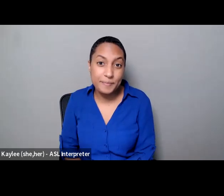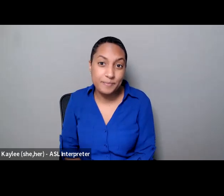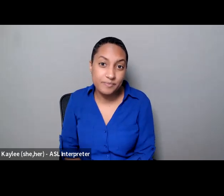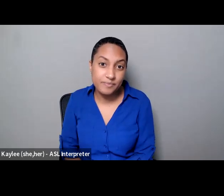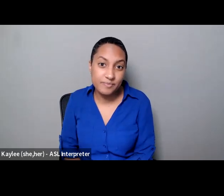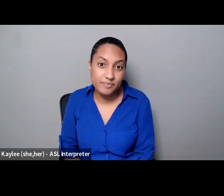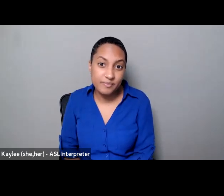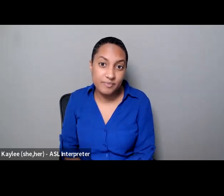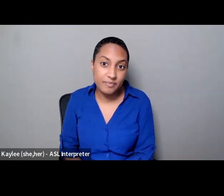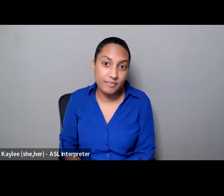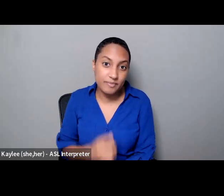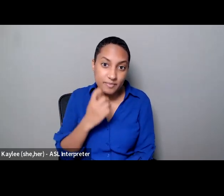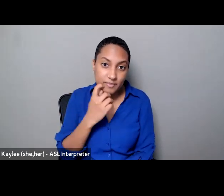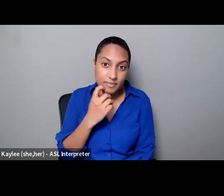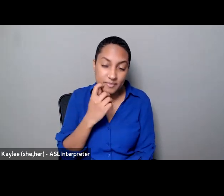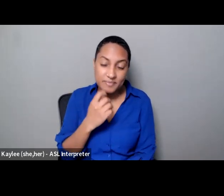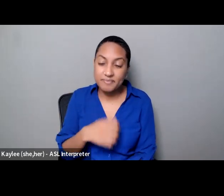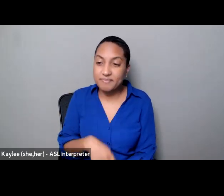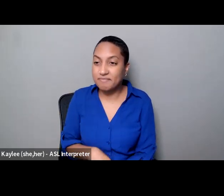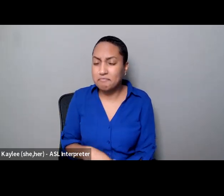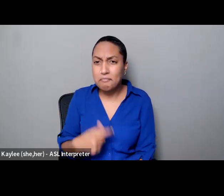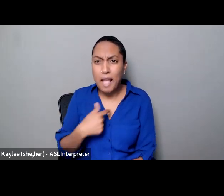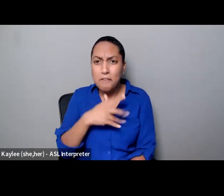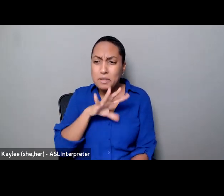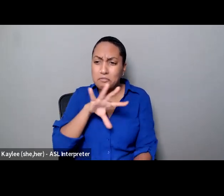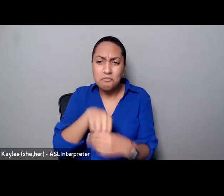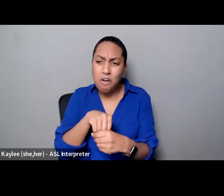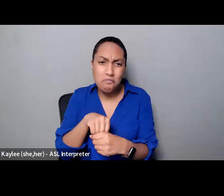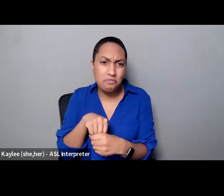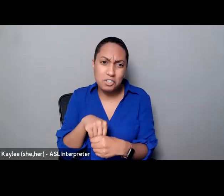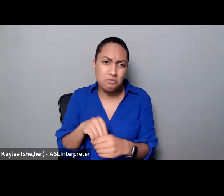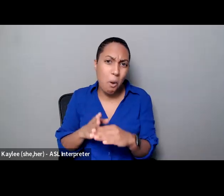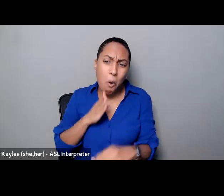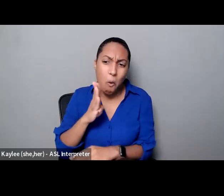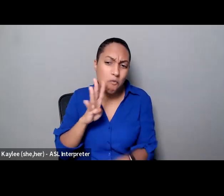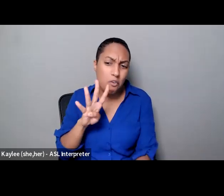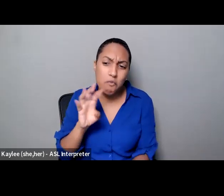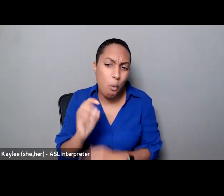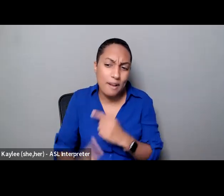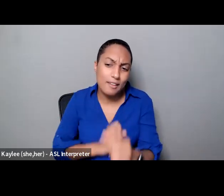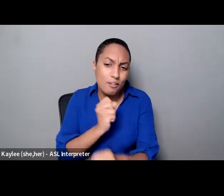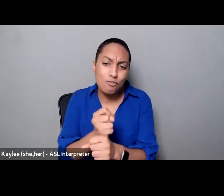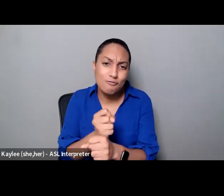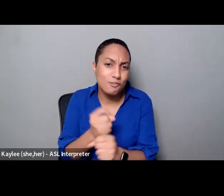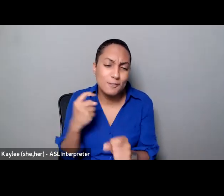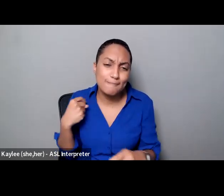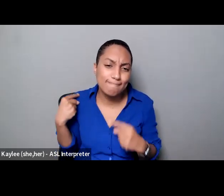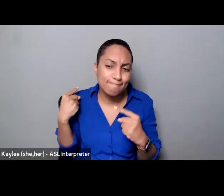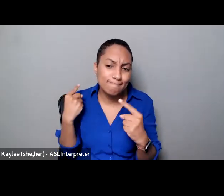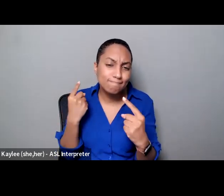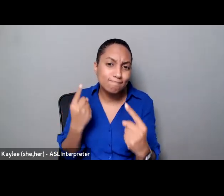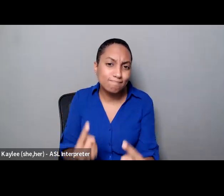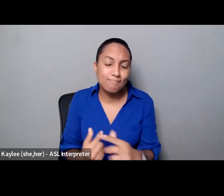in independent living for the past 40 plus years is one example of how IL